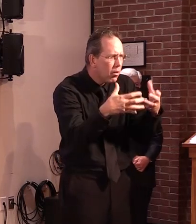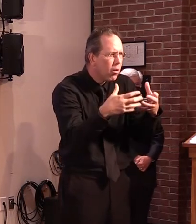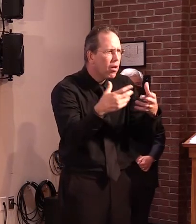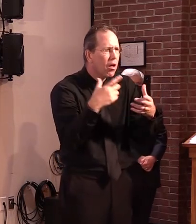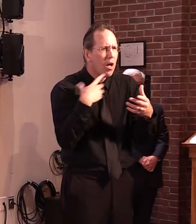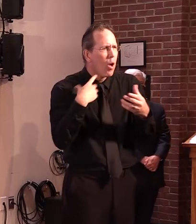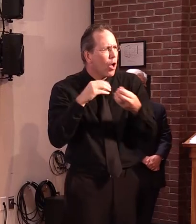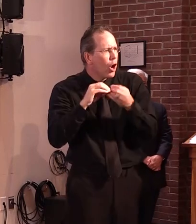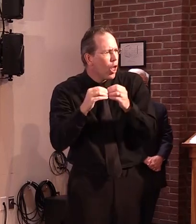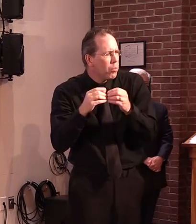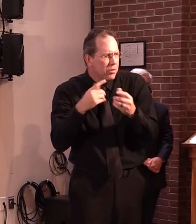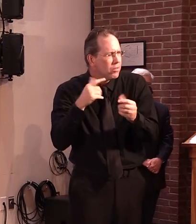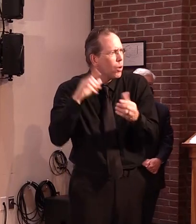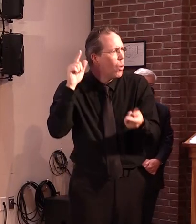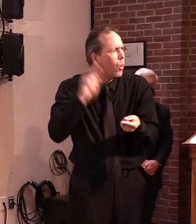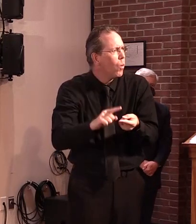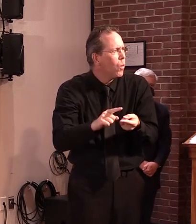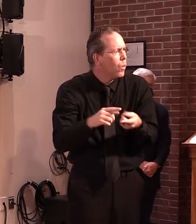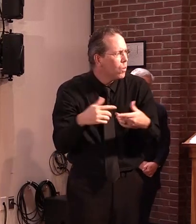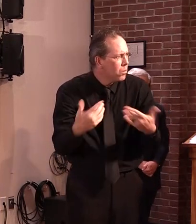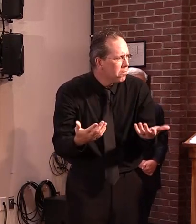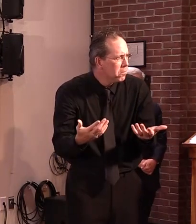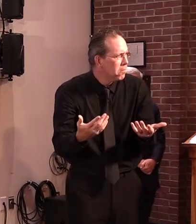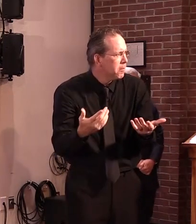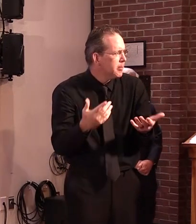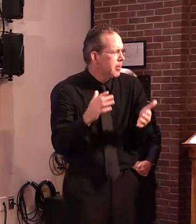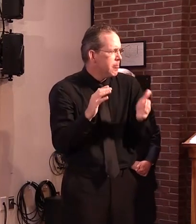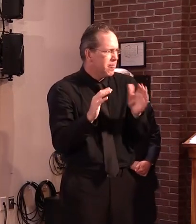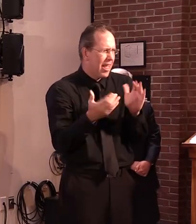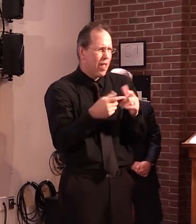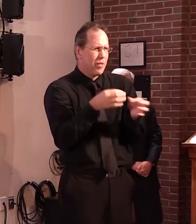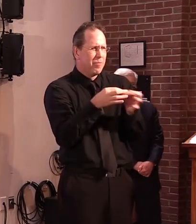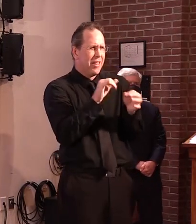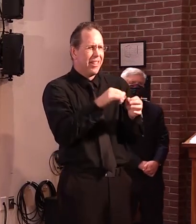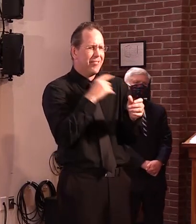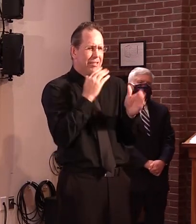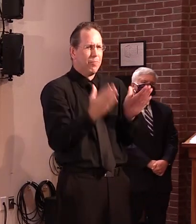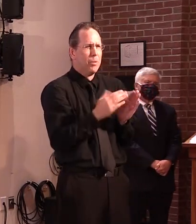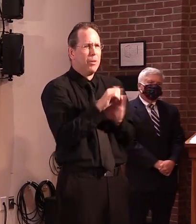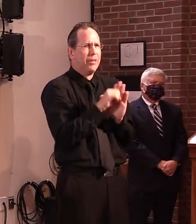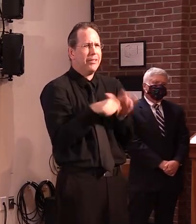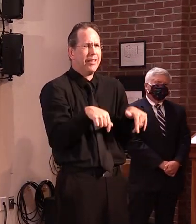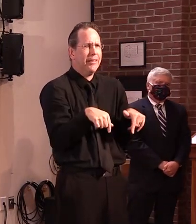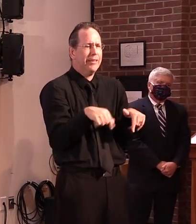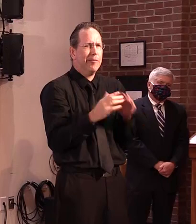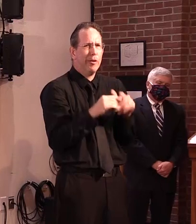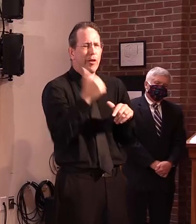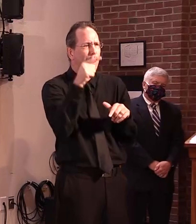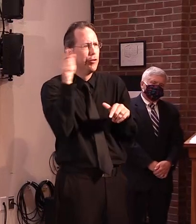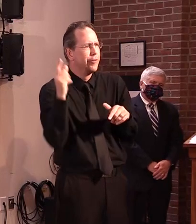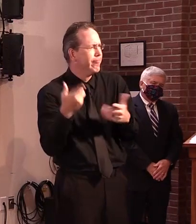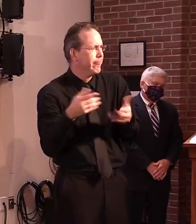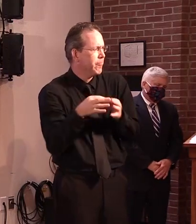Well, there is some correlation, but as I mentioned in the beginning of this briefing, when I